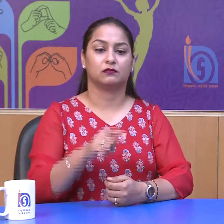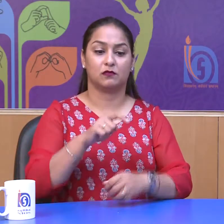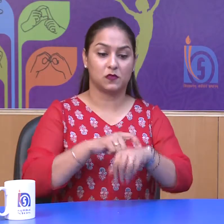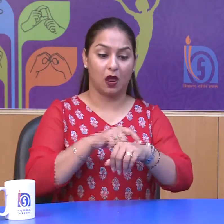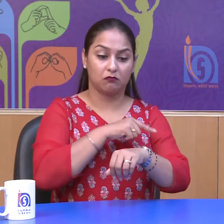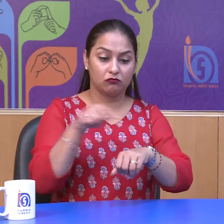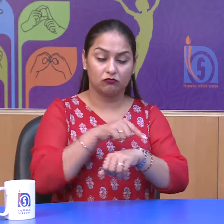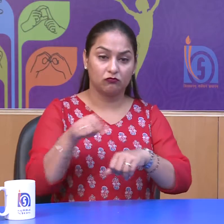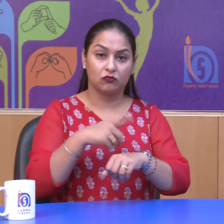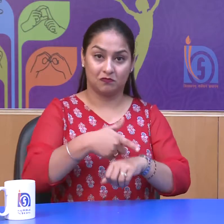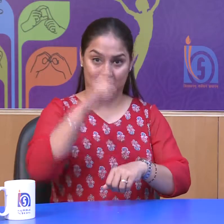the legislator.